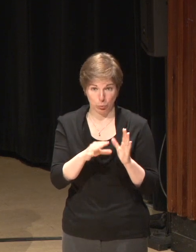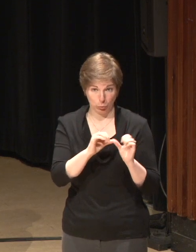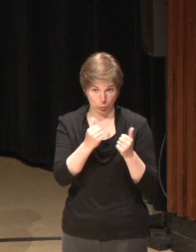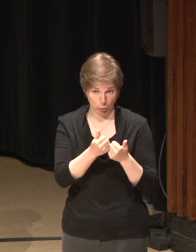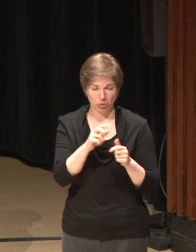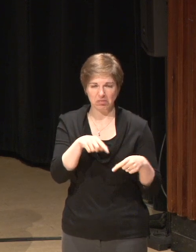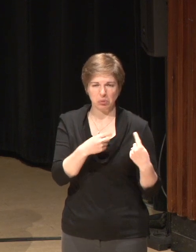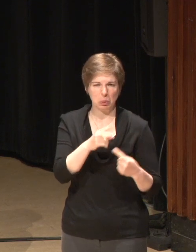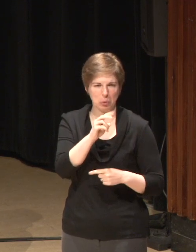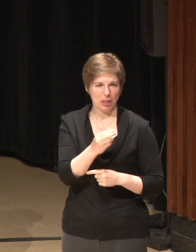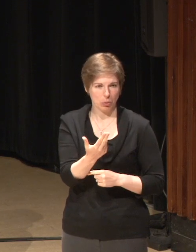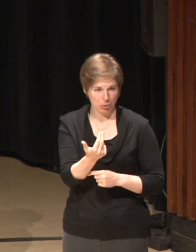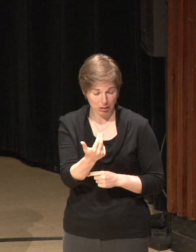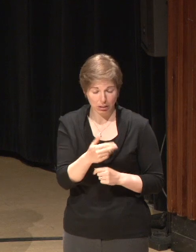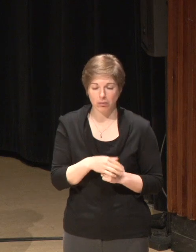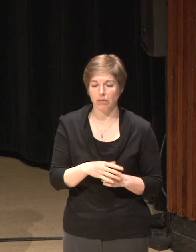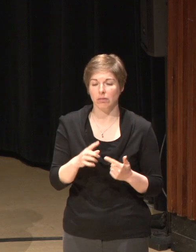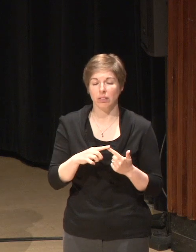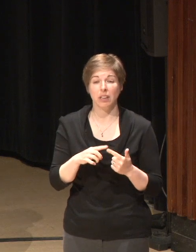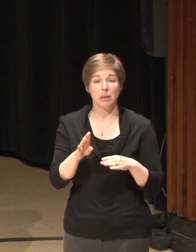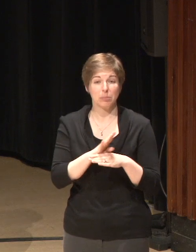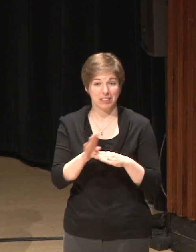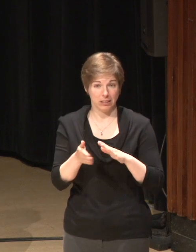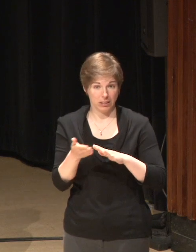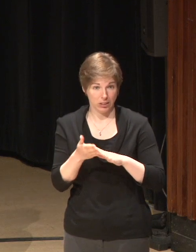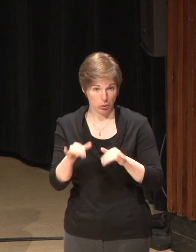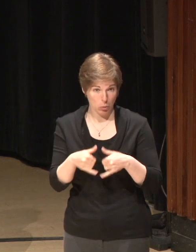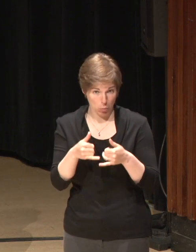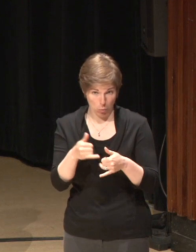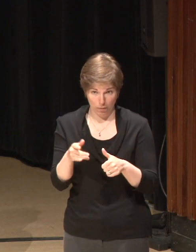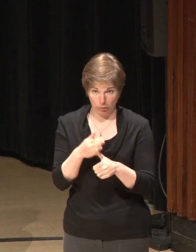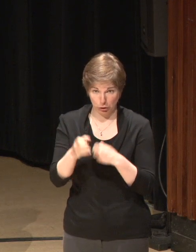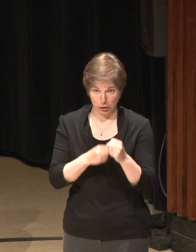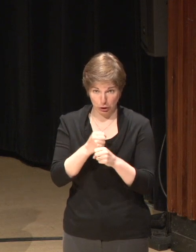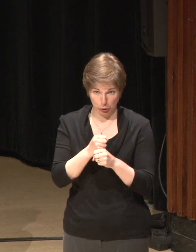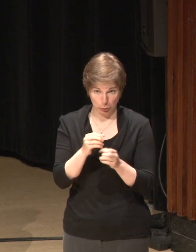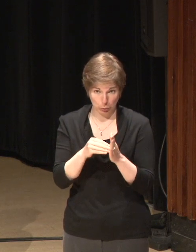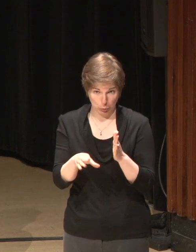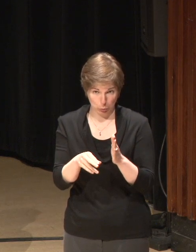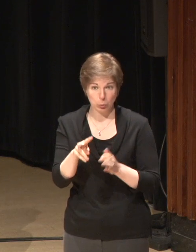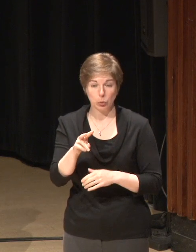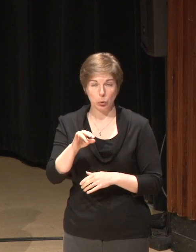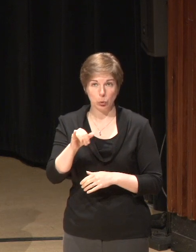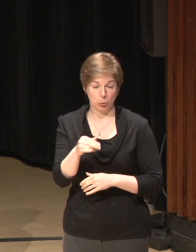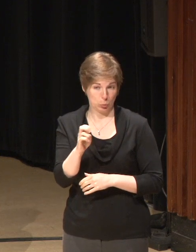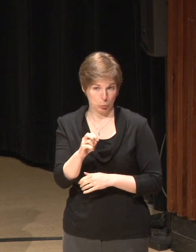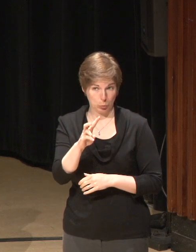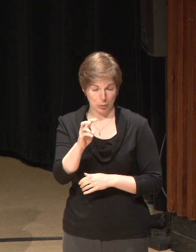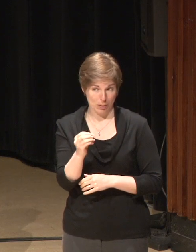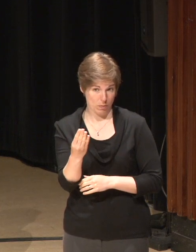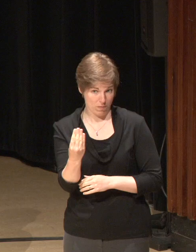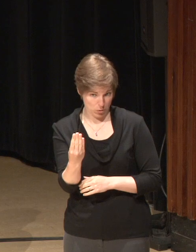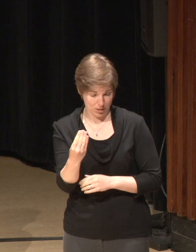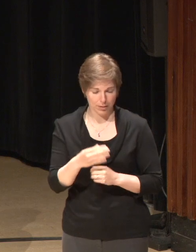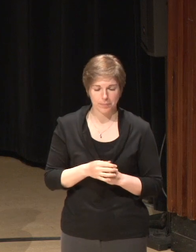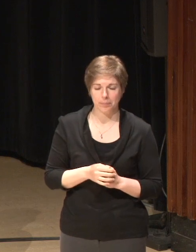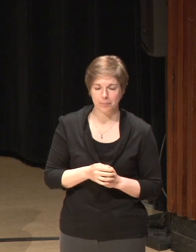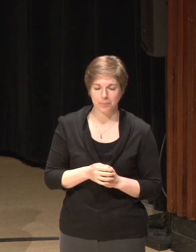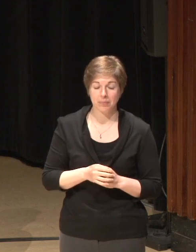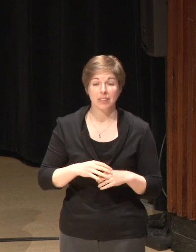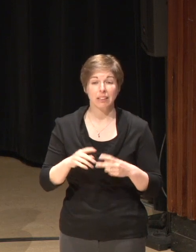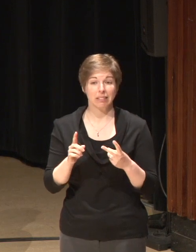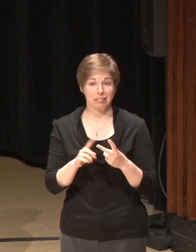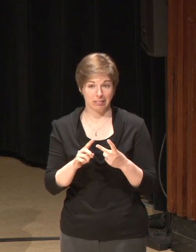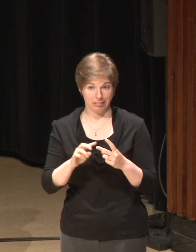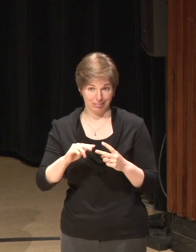2013, earned the Business Administration Award for a first-year student in June of 2014, and won second place